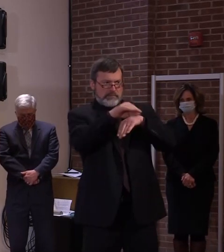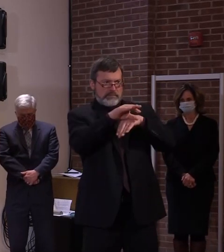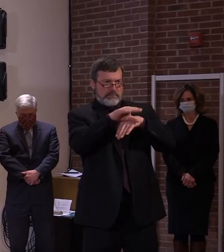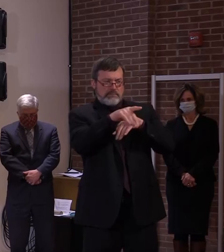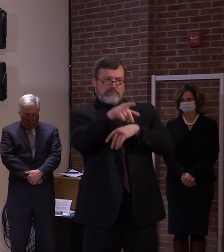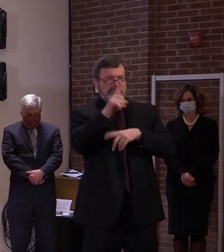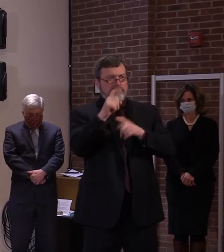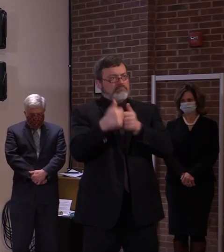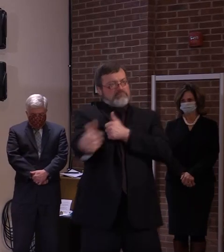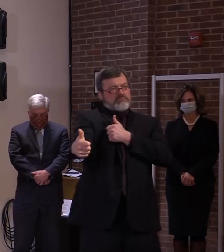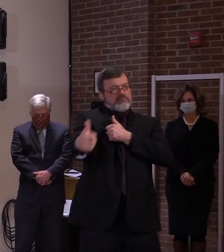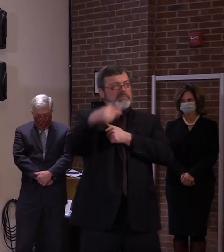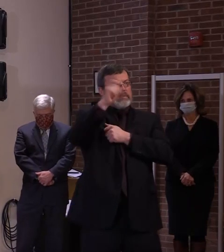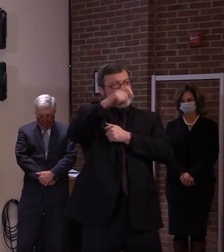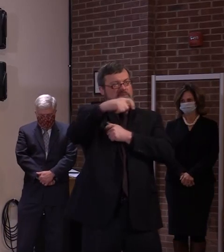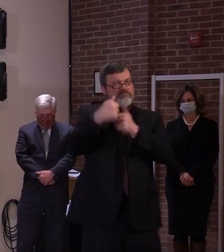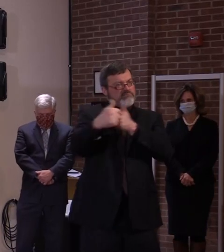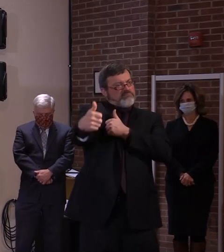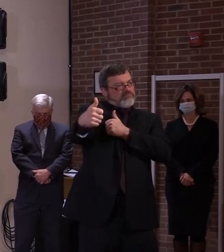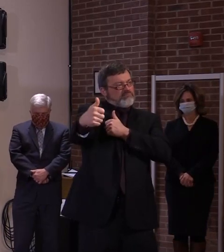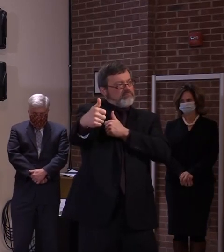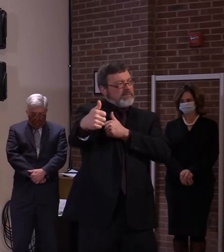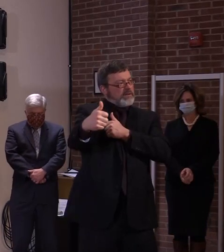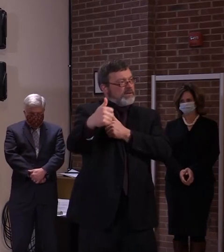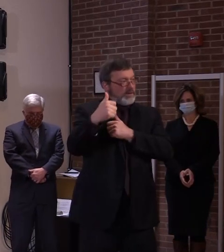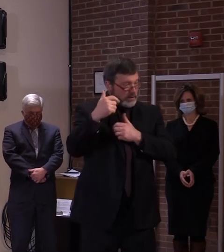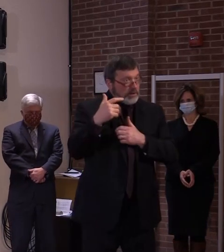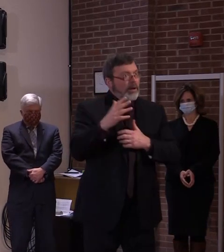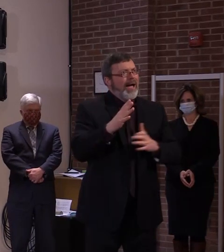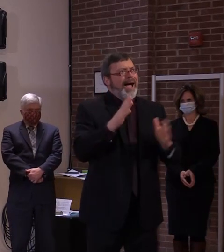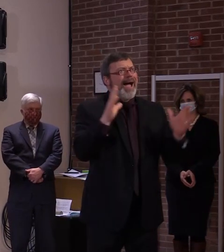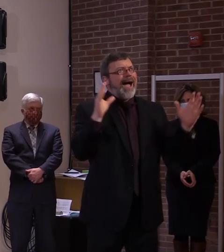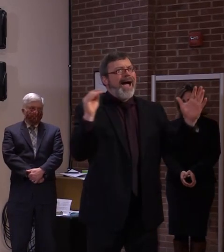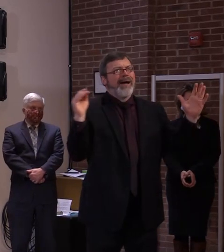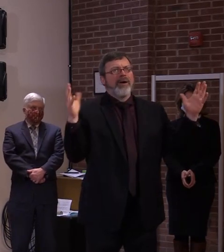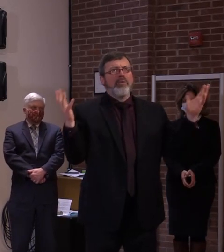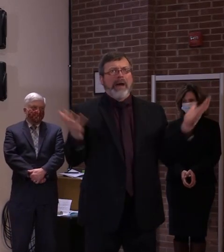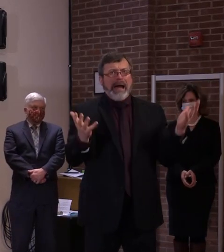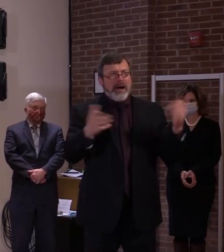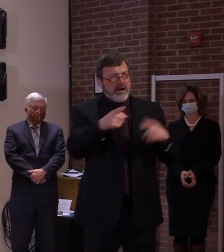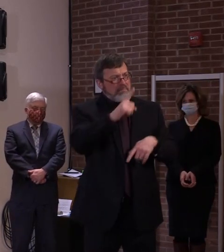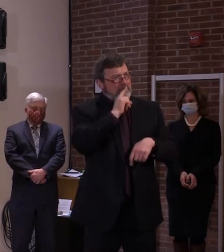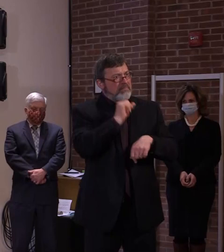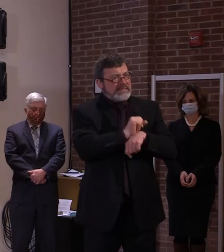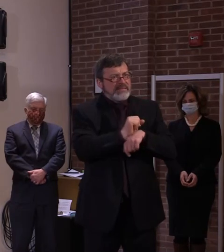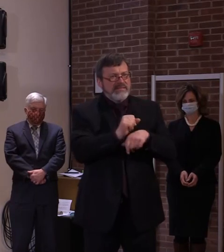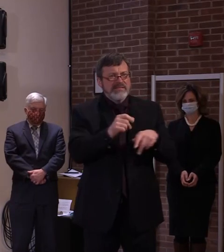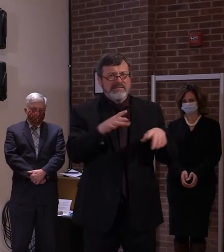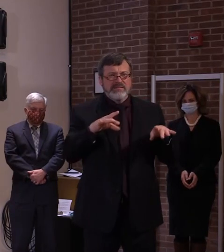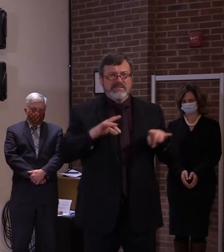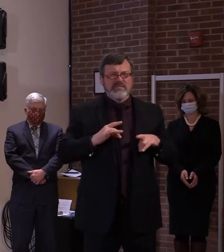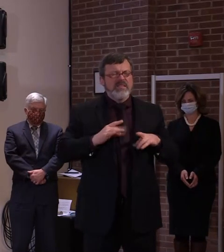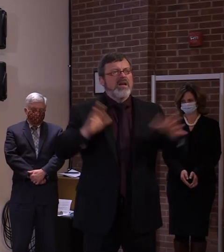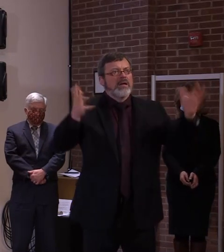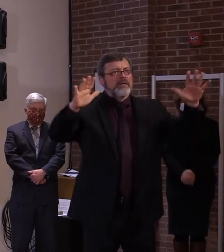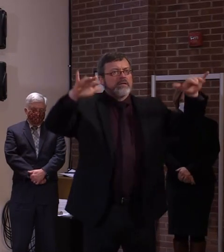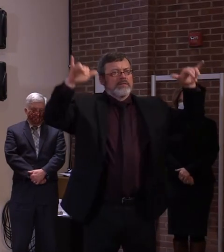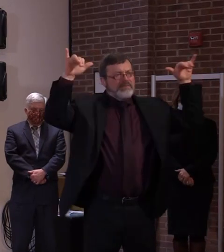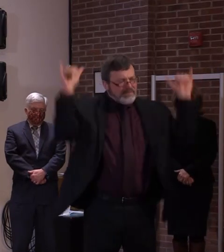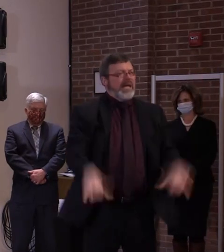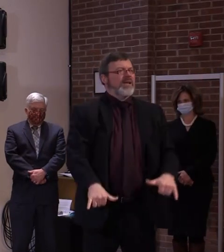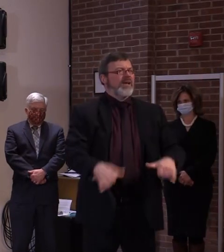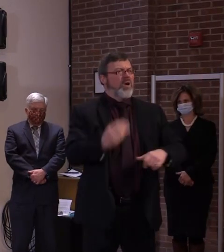at higher risk, and of course, staying home if you're sick. These are all especially important as the holidays